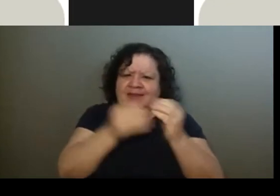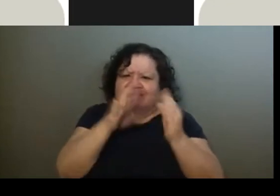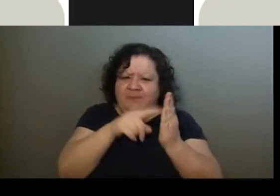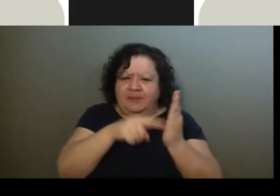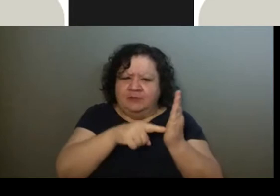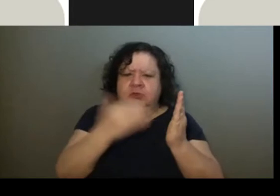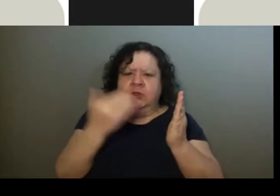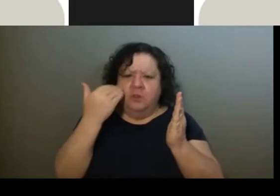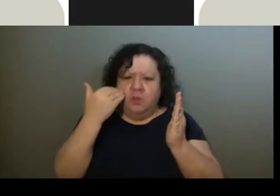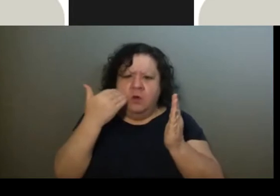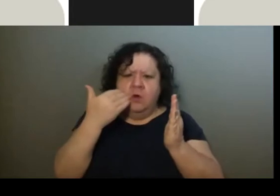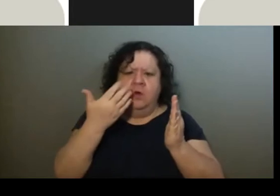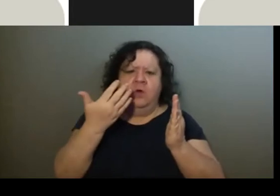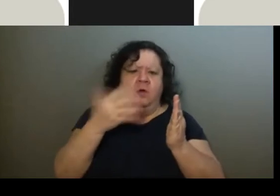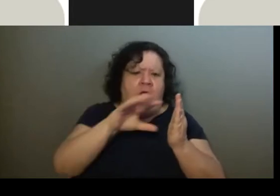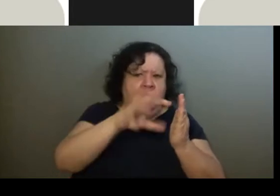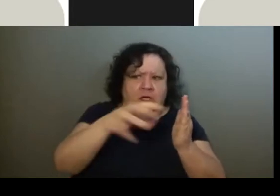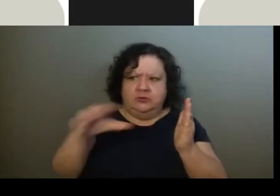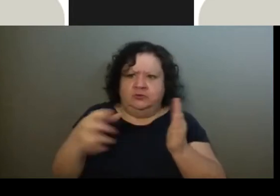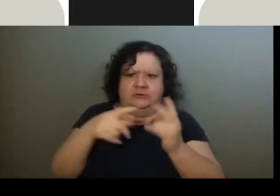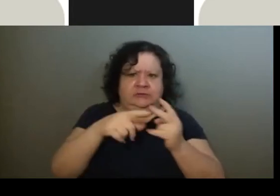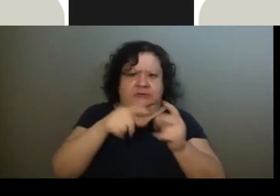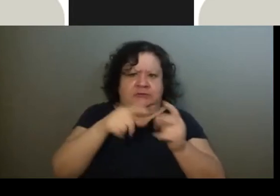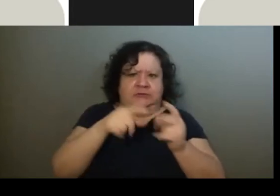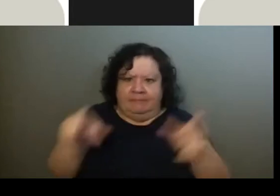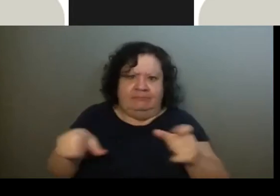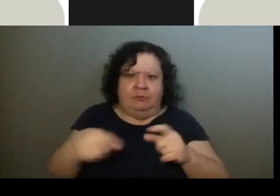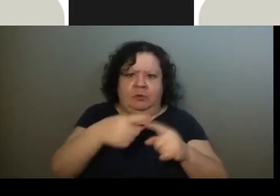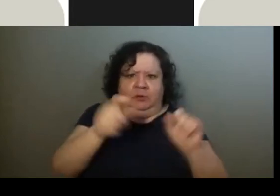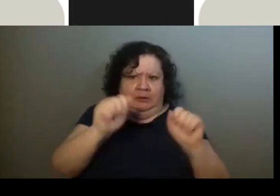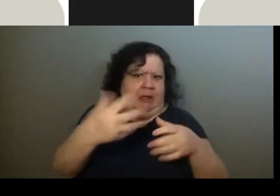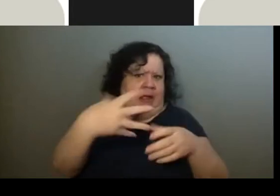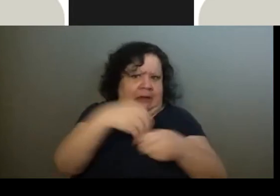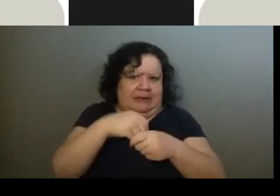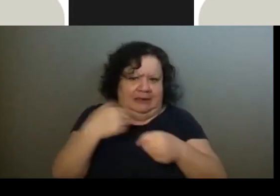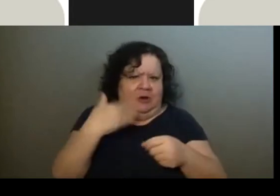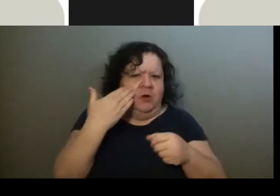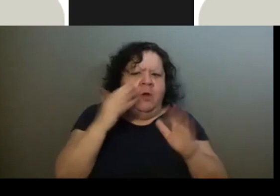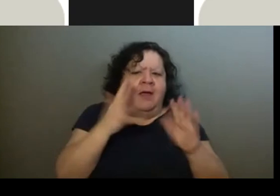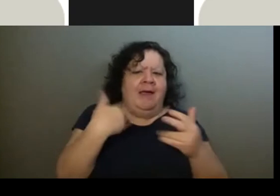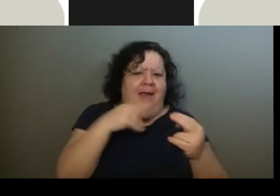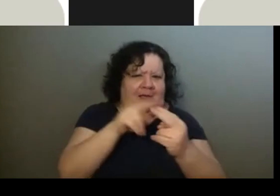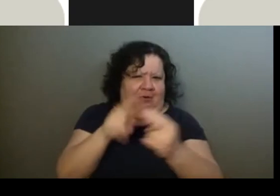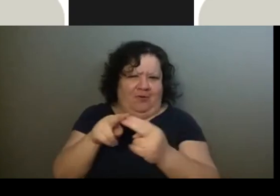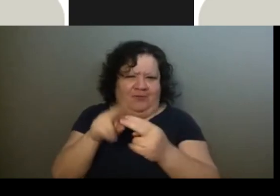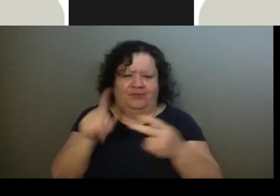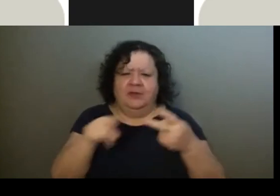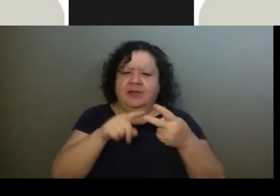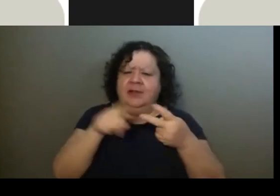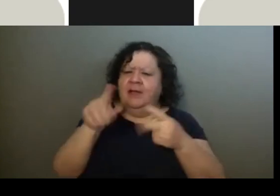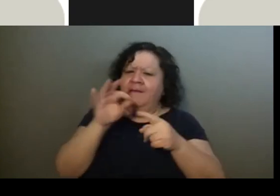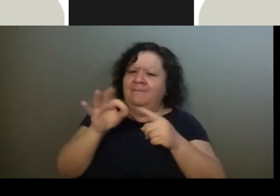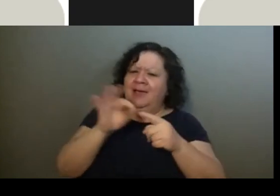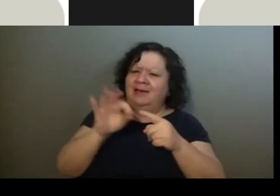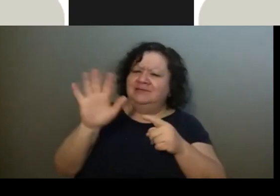are important. Awareness raising campaigns, as it was mentioned for Pakistan, if I'm not mistaken, that not only Pakistan,